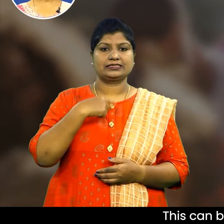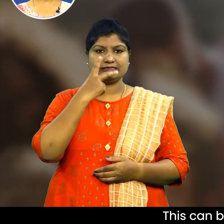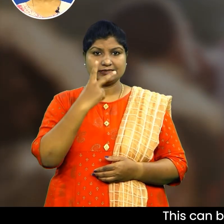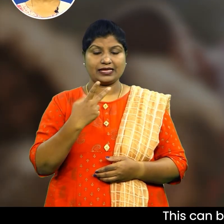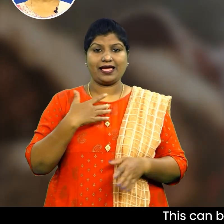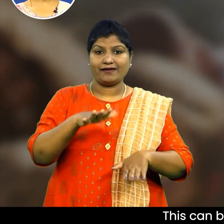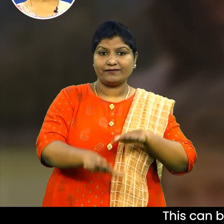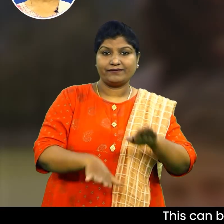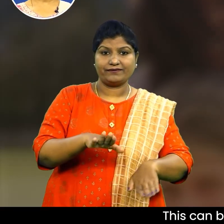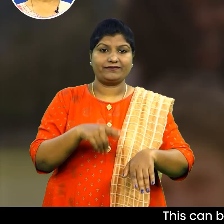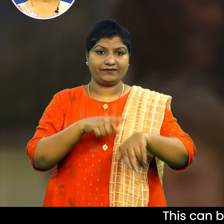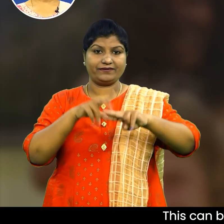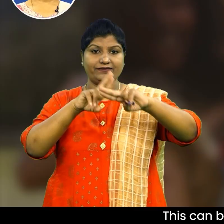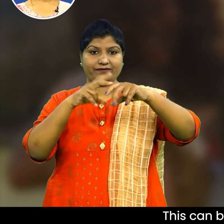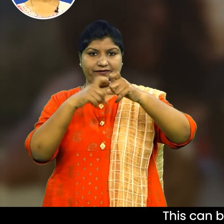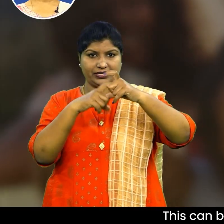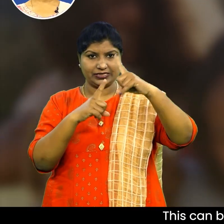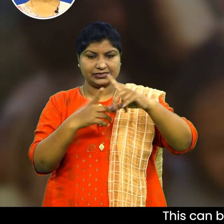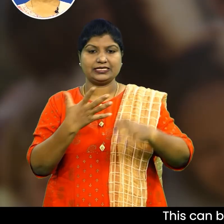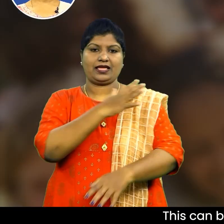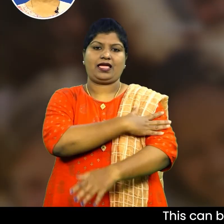feet and hands.